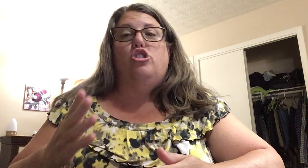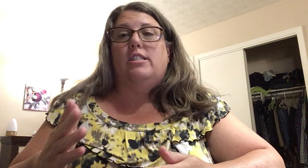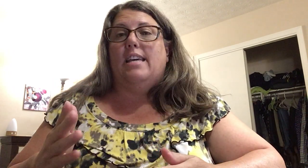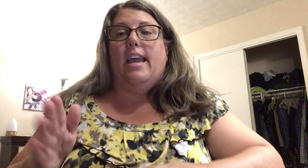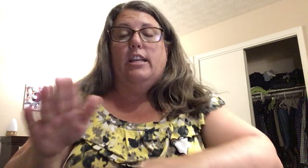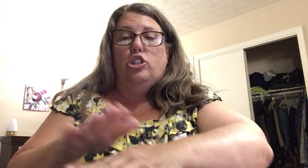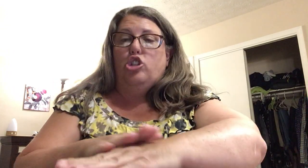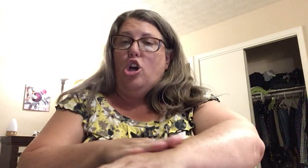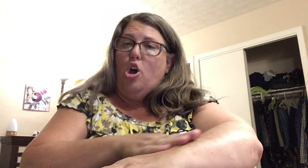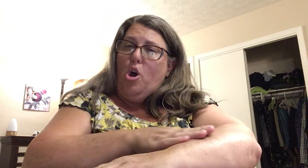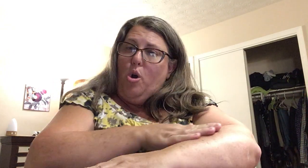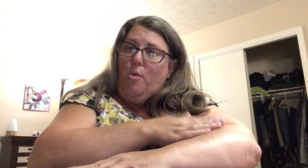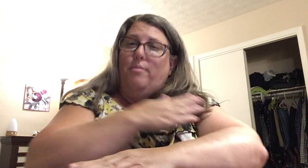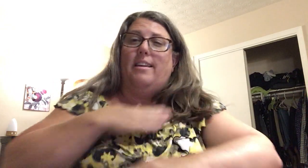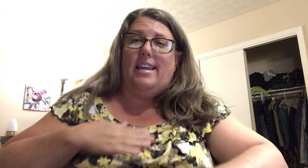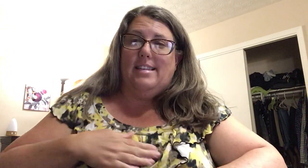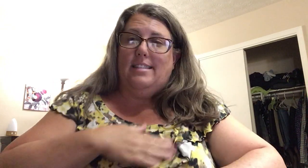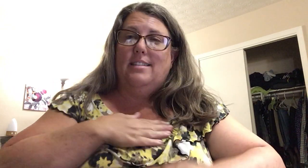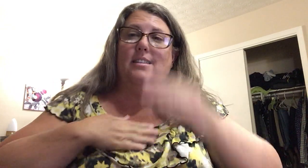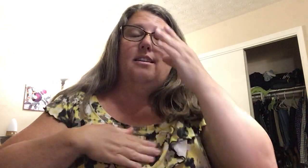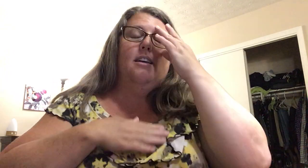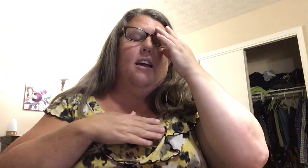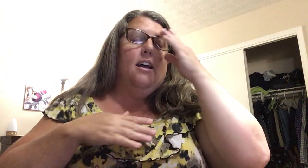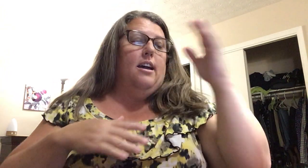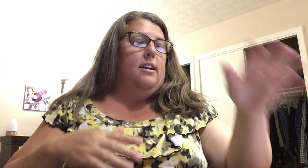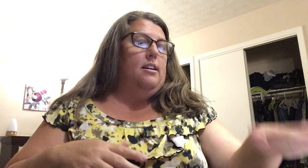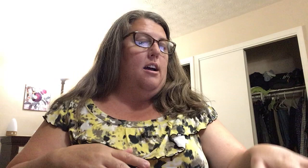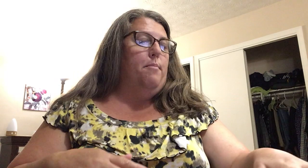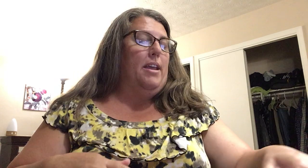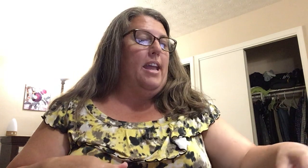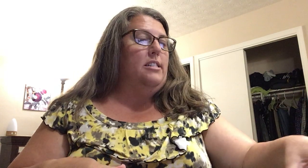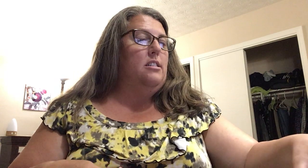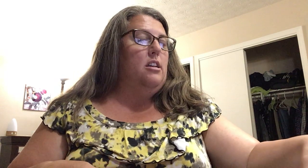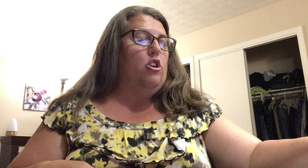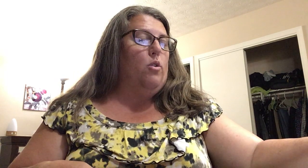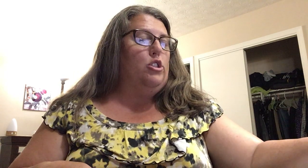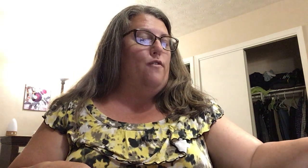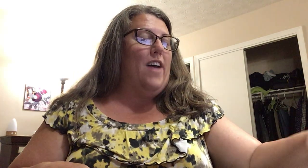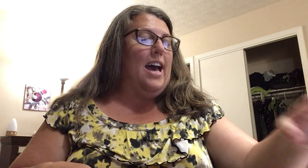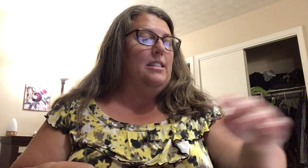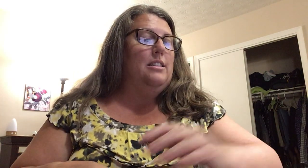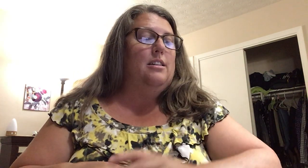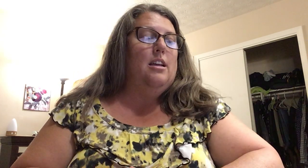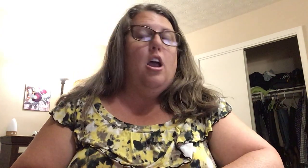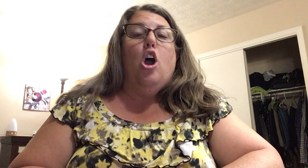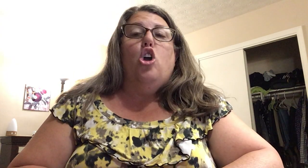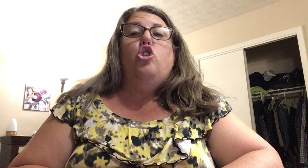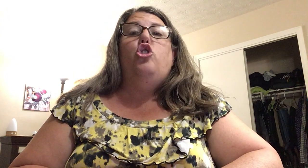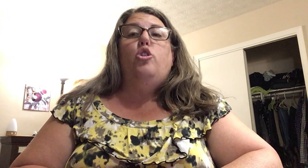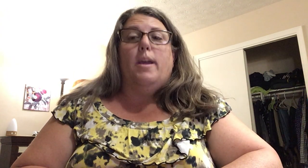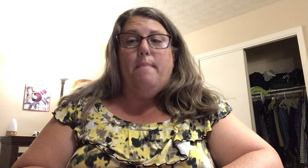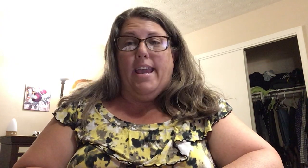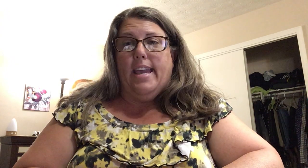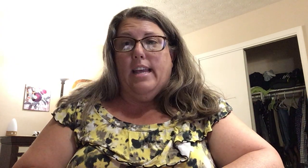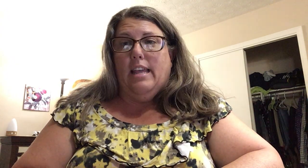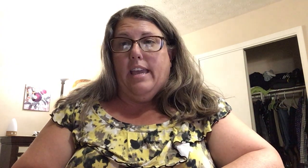just say, slow, please. In case they're going too fast. You can make it like